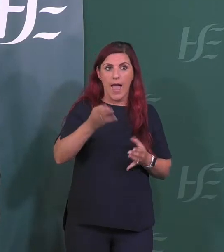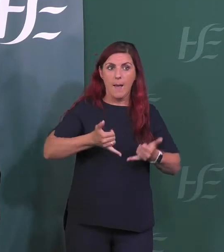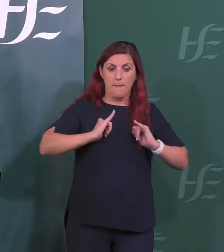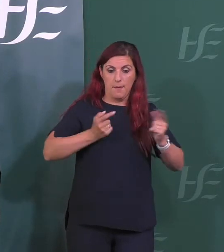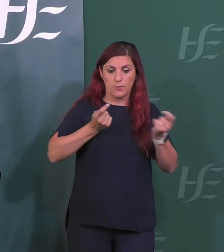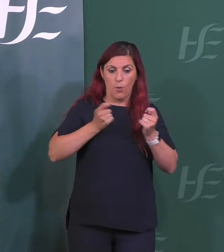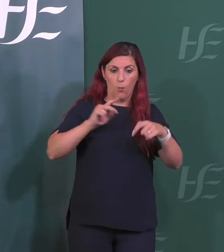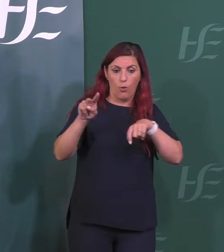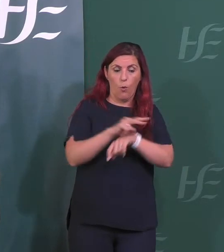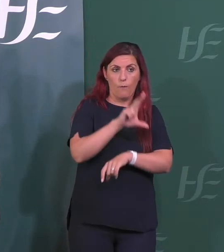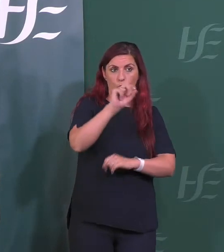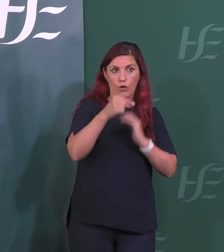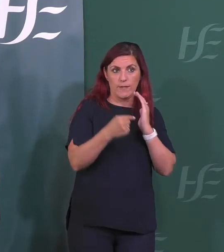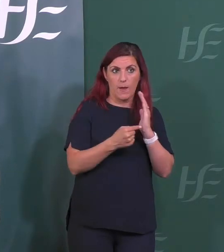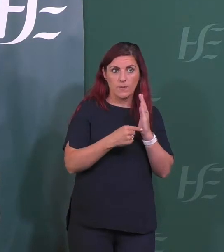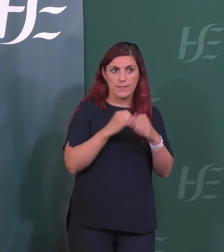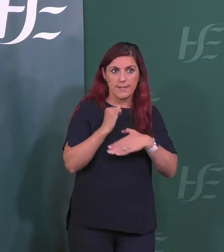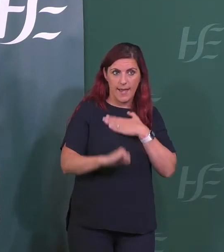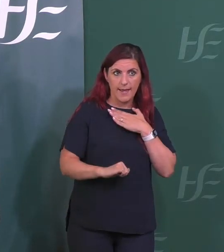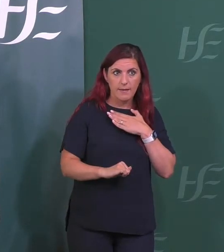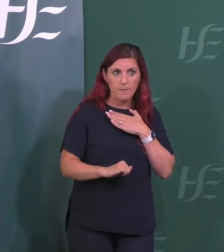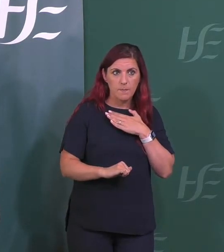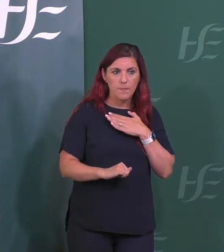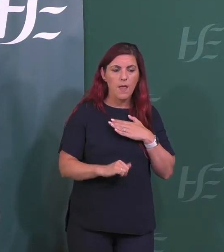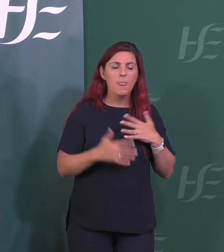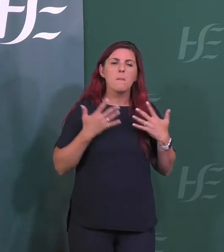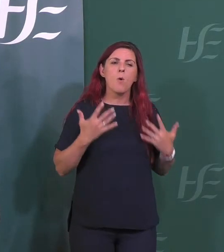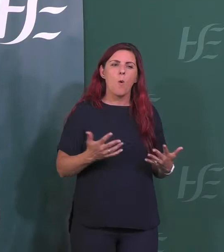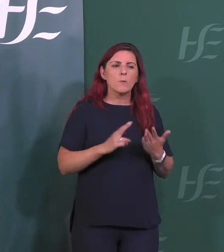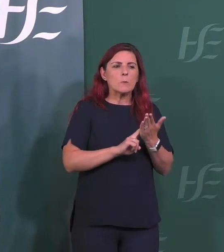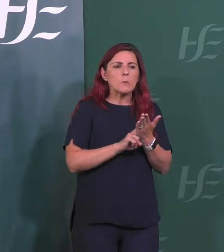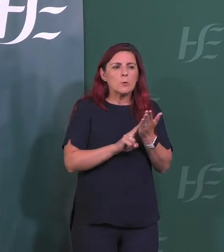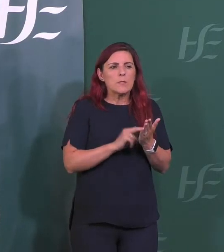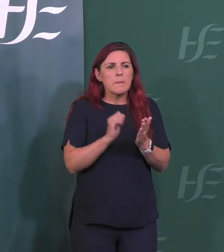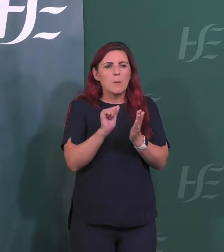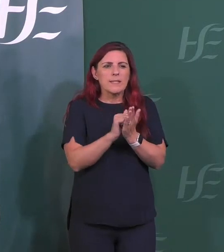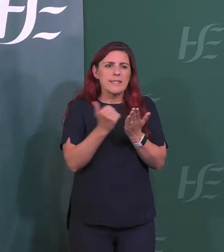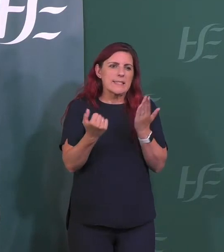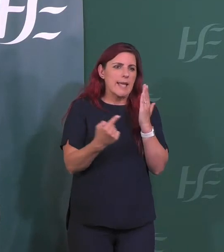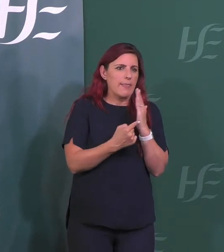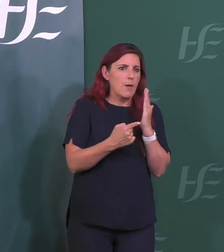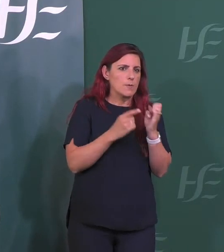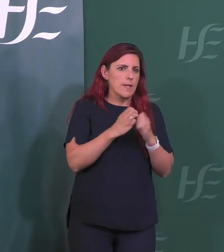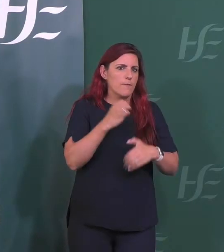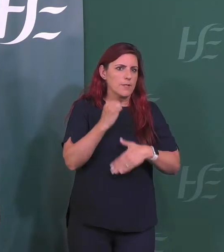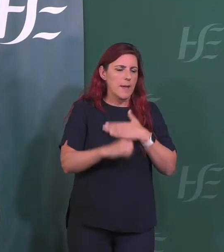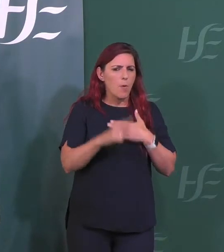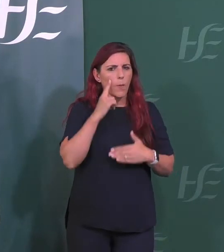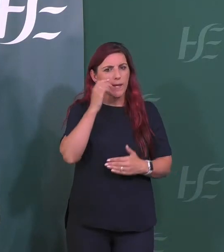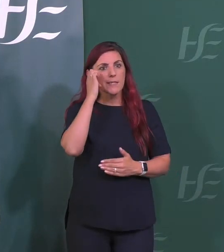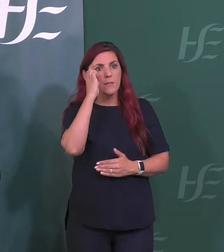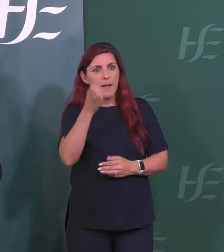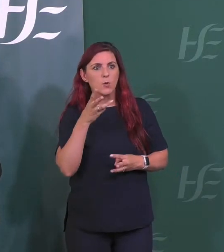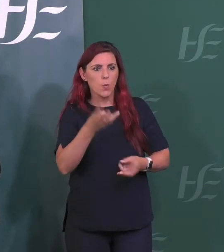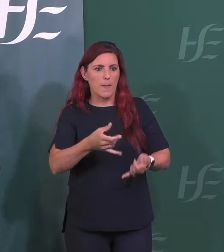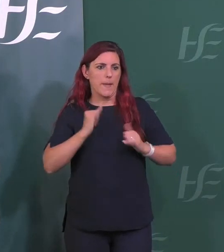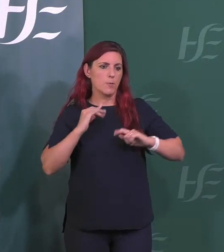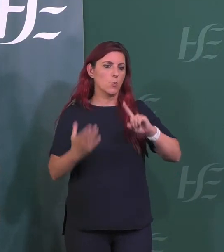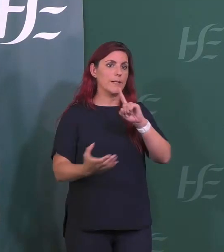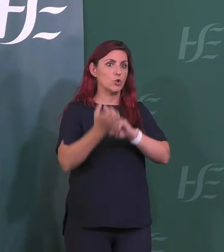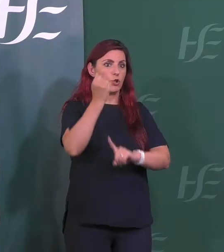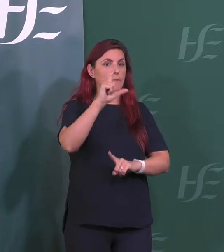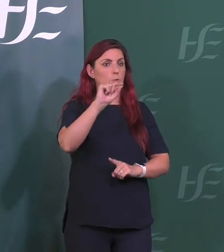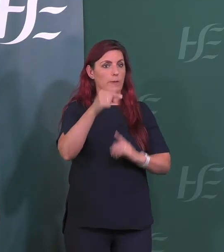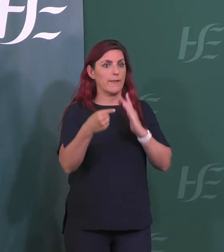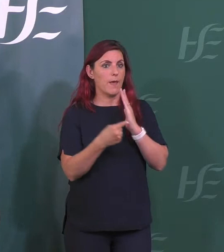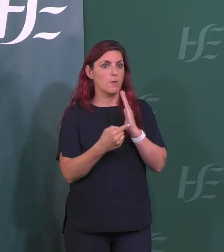moment. We have reached days of 16,000 per day in the community. We do envisage when we get to 20,000 per day in the